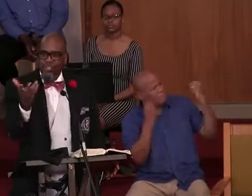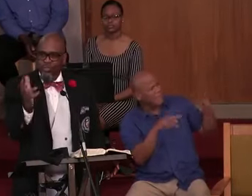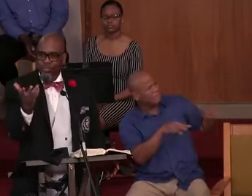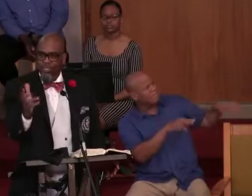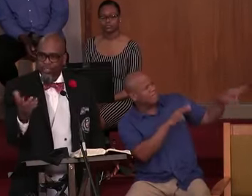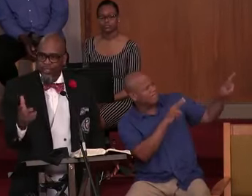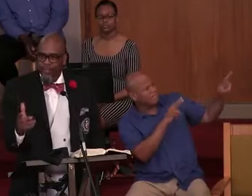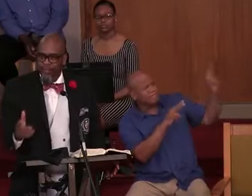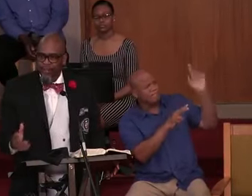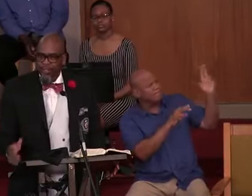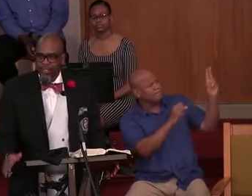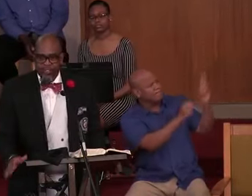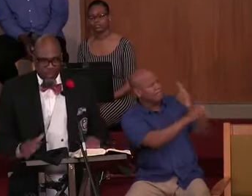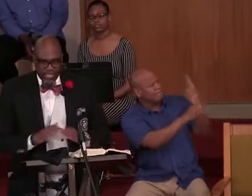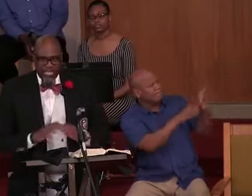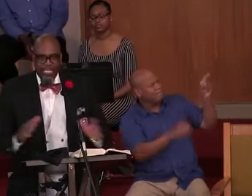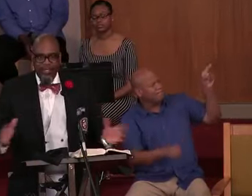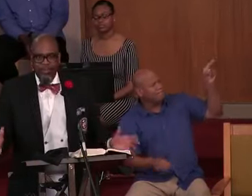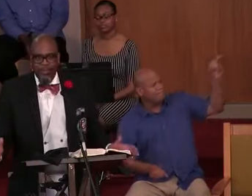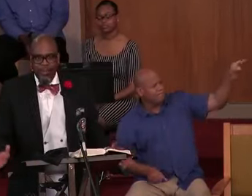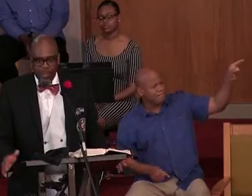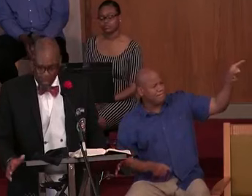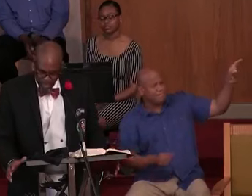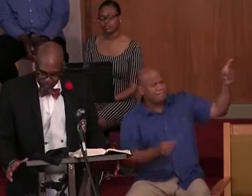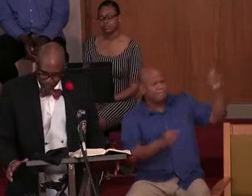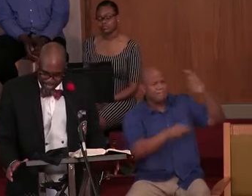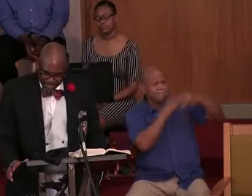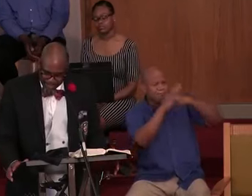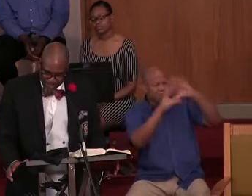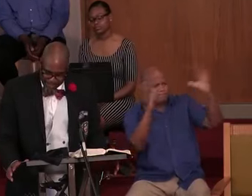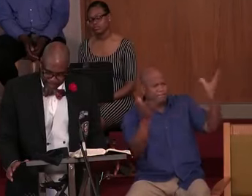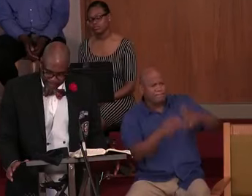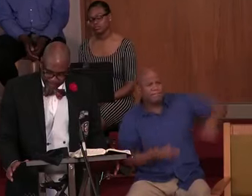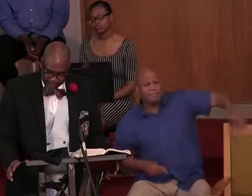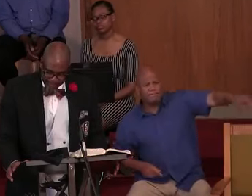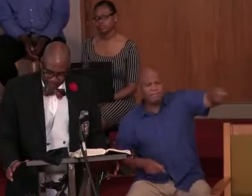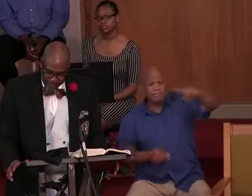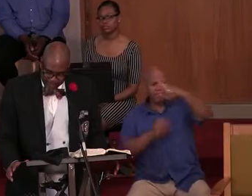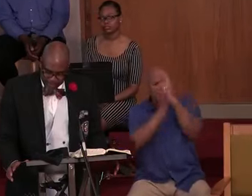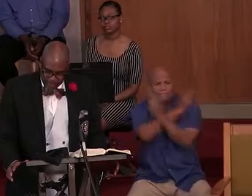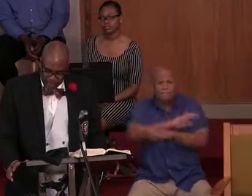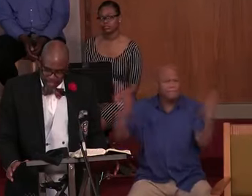God used to redeem all of humanity.